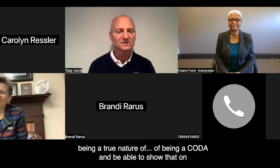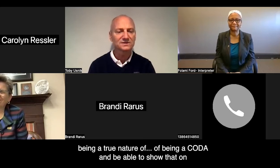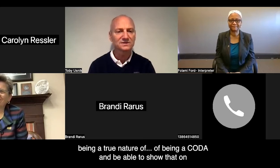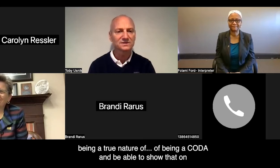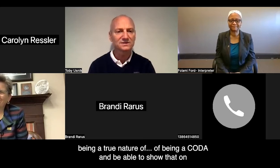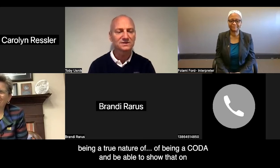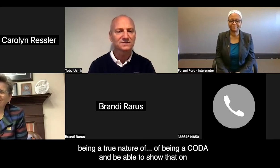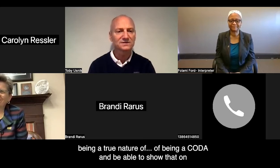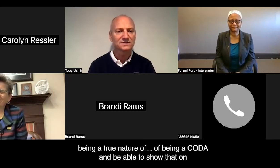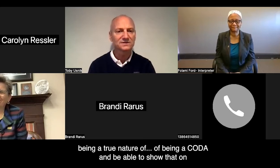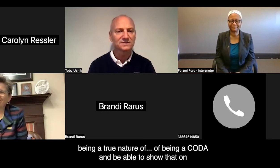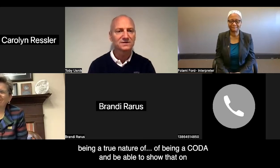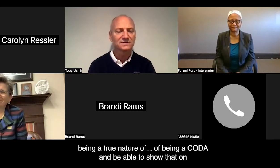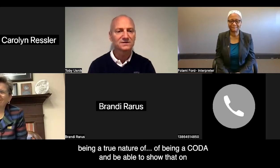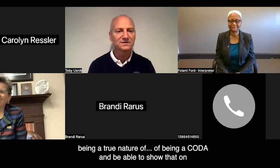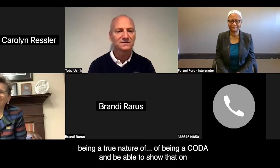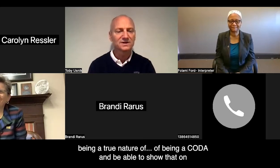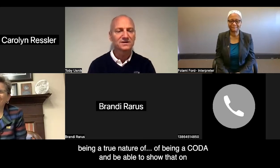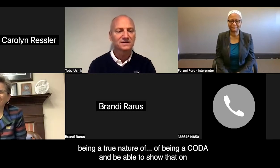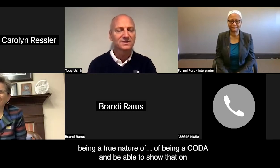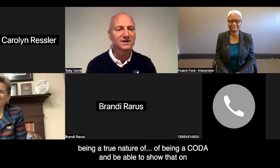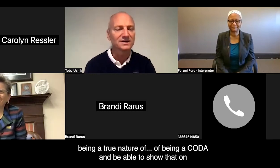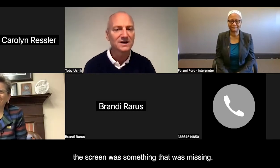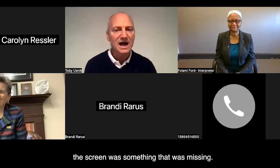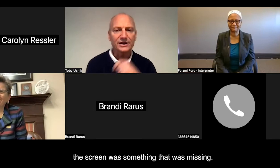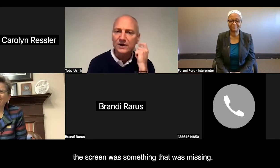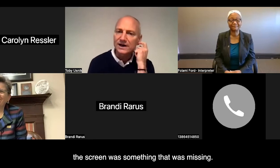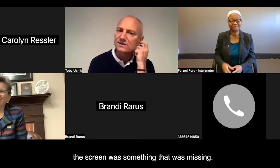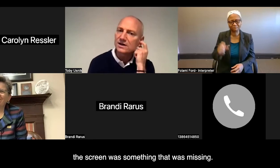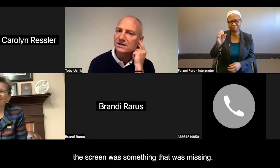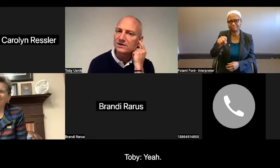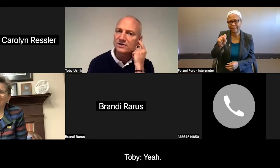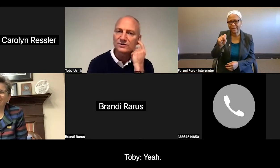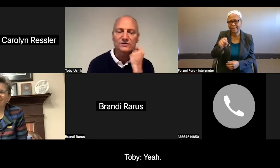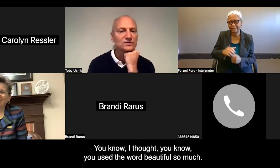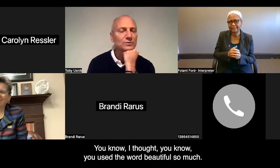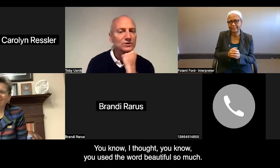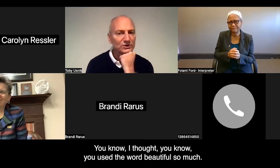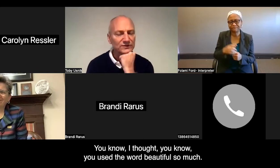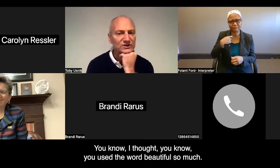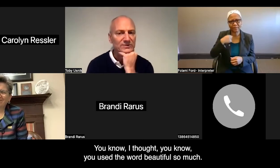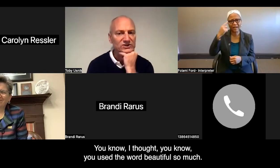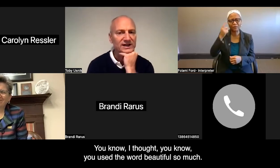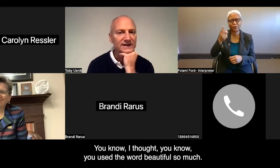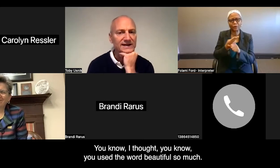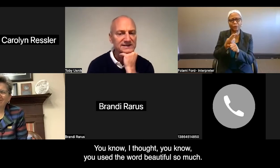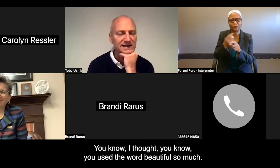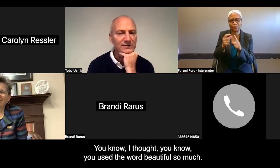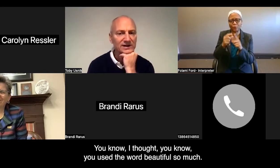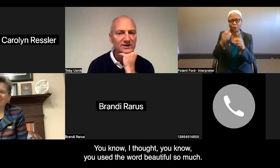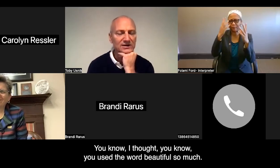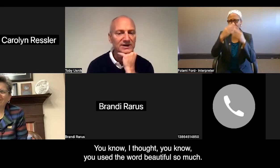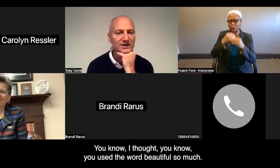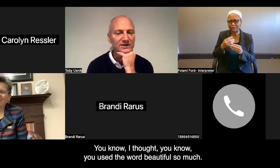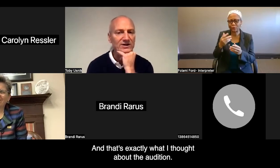being a CODA and being able to show that on the screen was something that was missing. Yeah. You know, I thought, you know, you use the word beautiful so much today. And that's